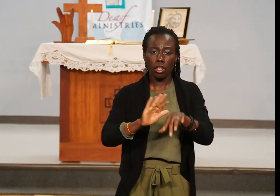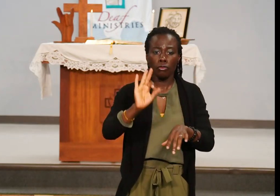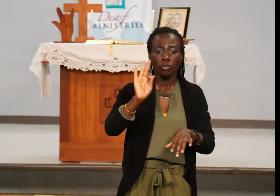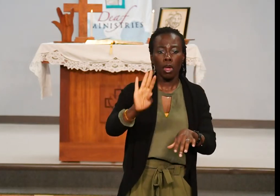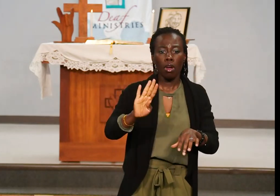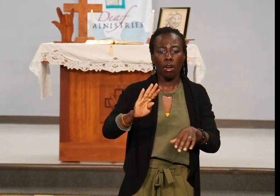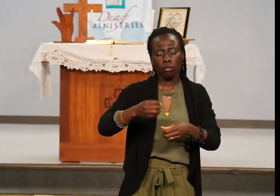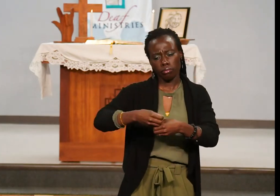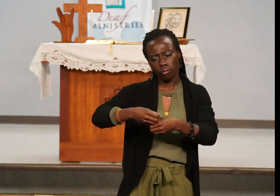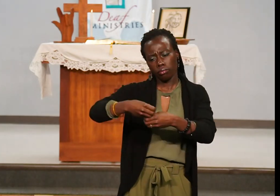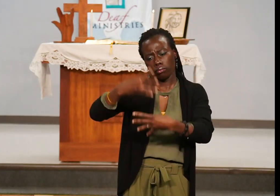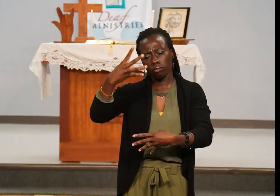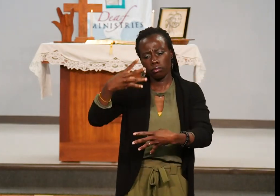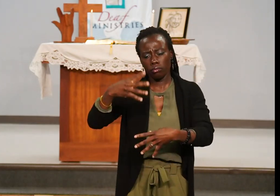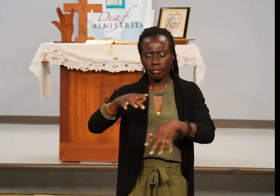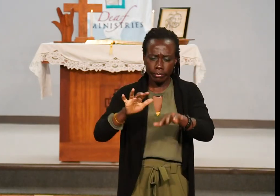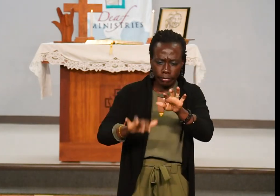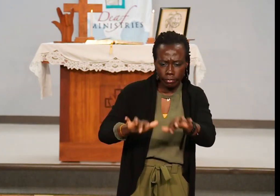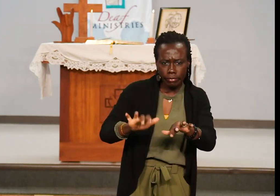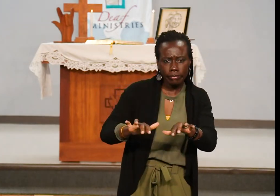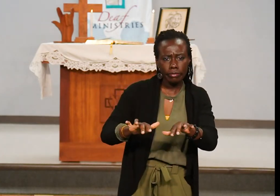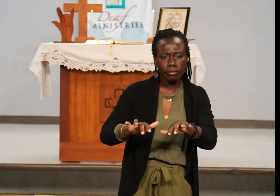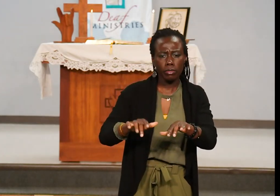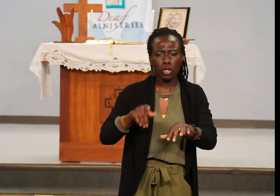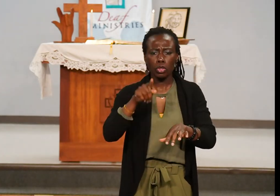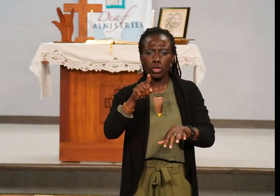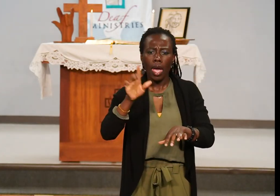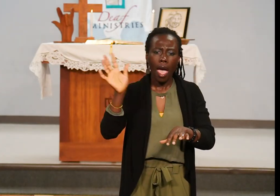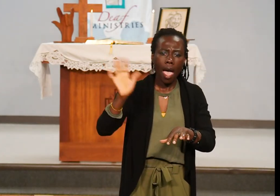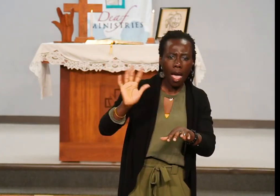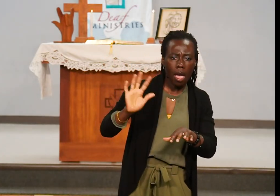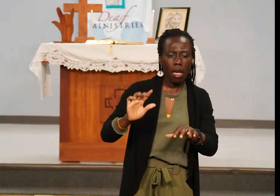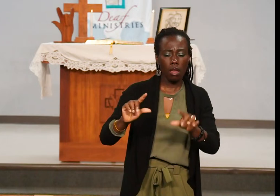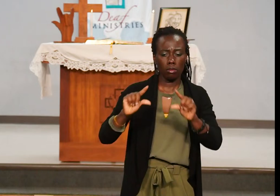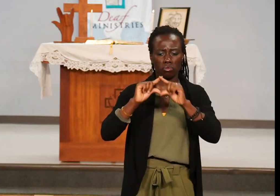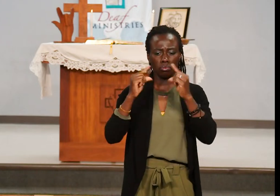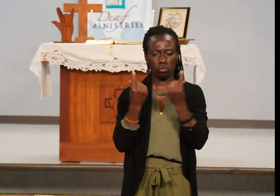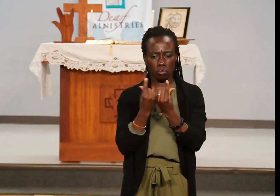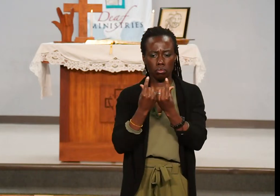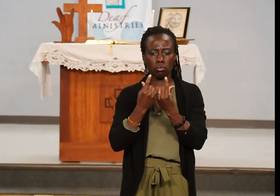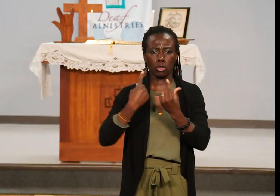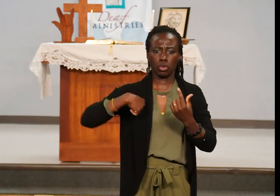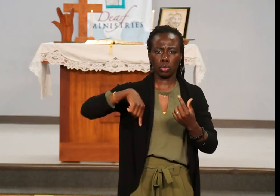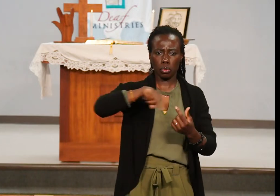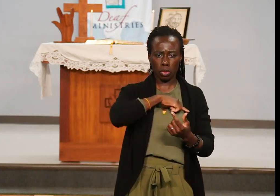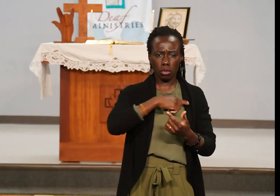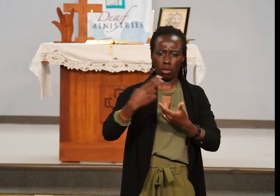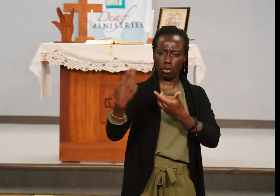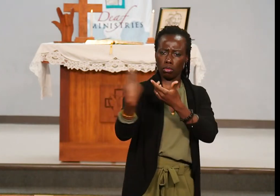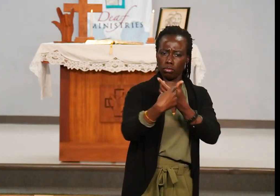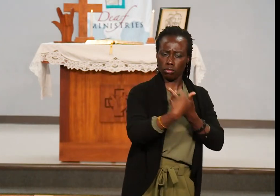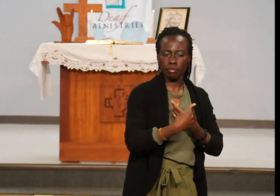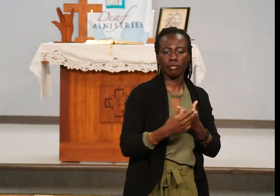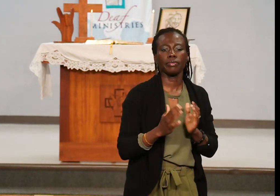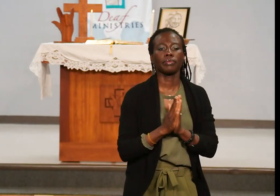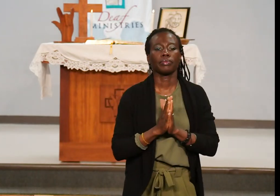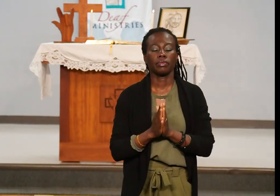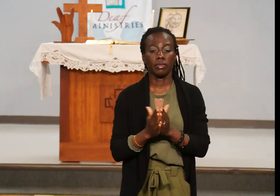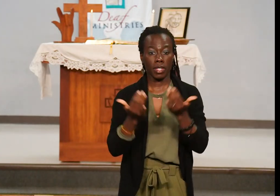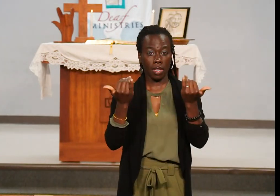Please click like or share and connect with us online. We do want to thank